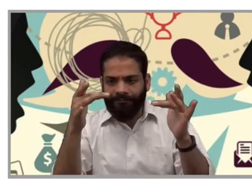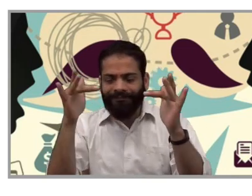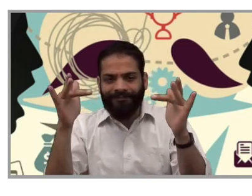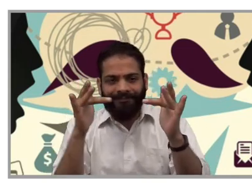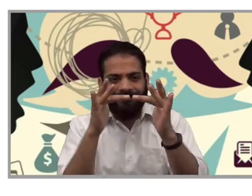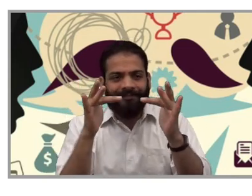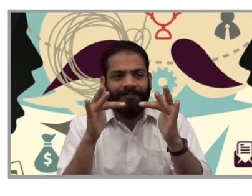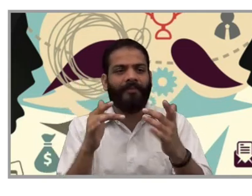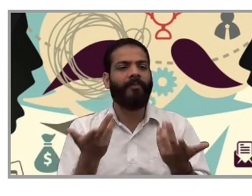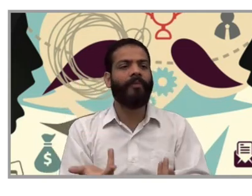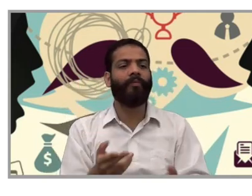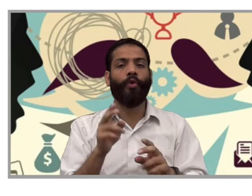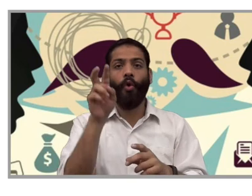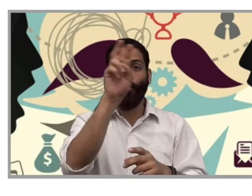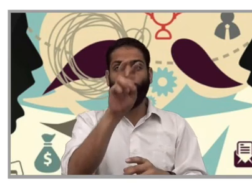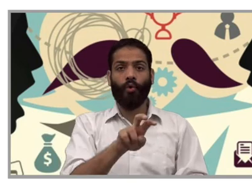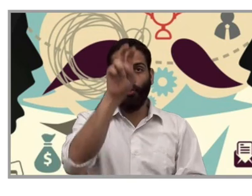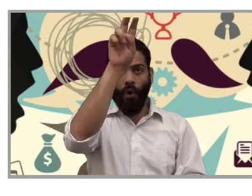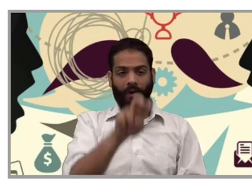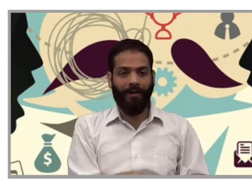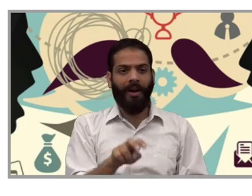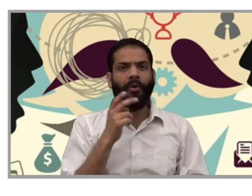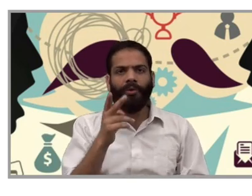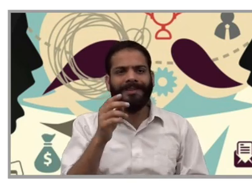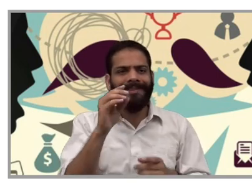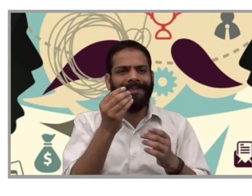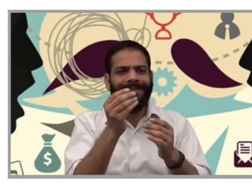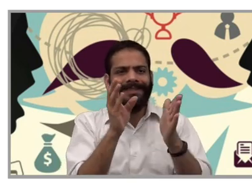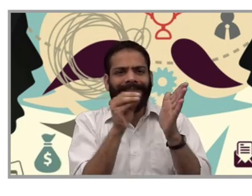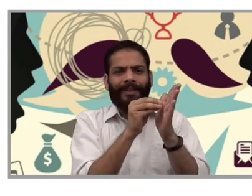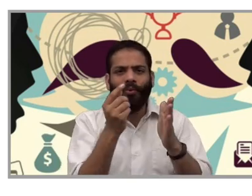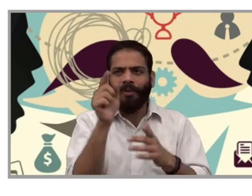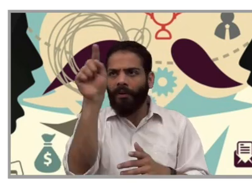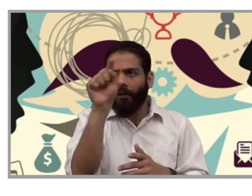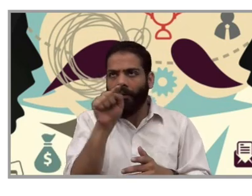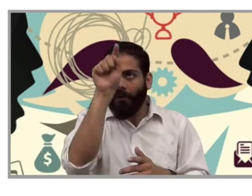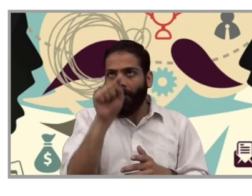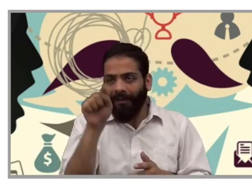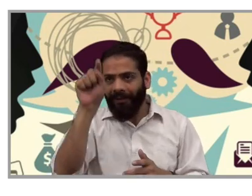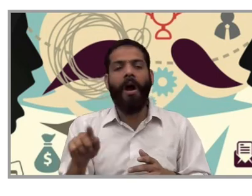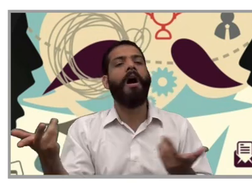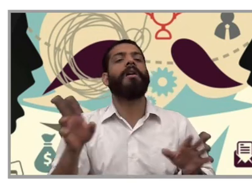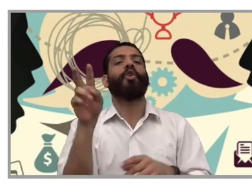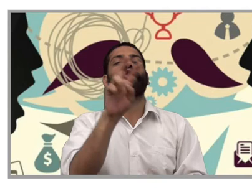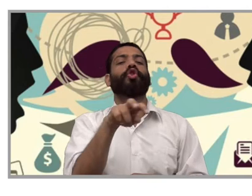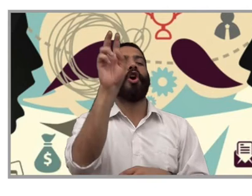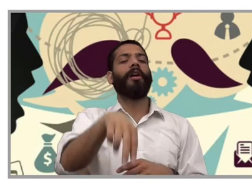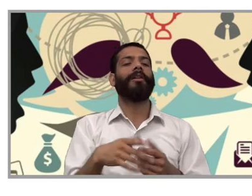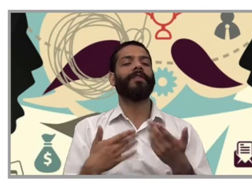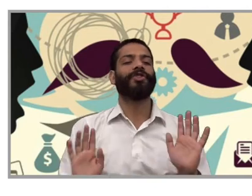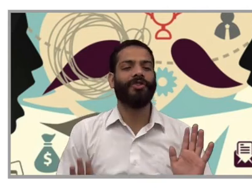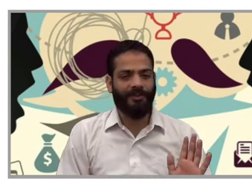Outside of names, coinage is used as resource everyday icons, logos,